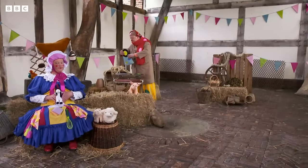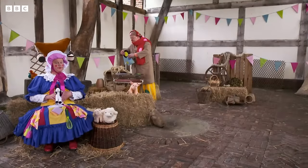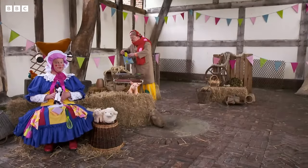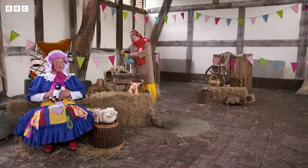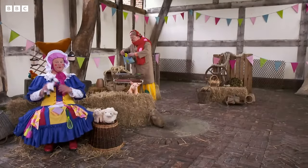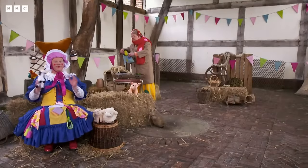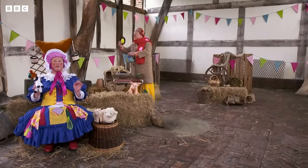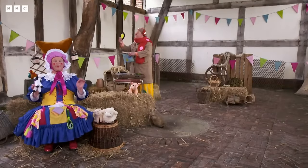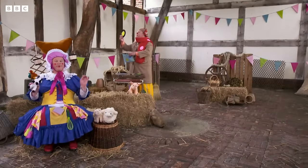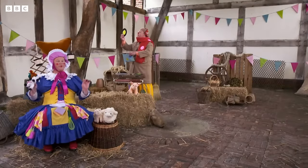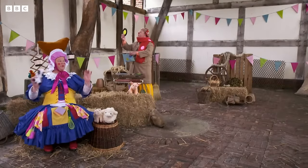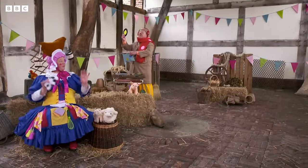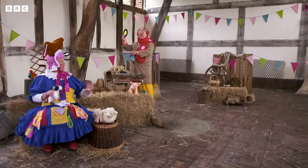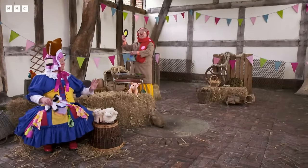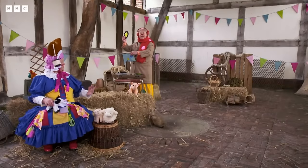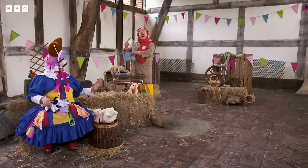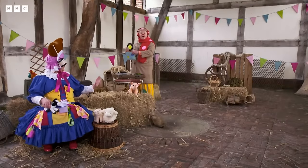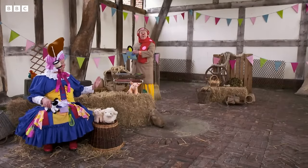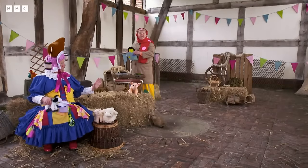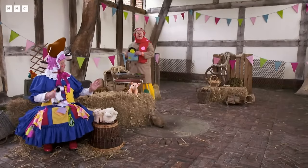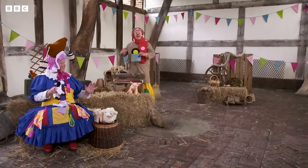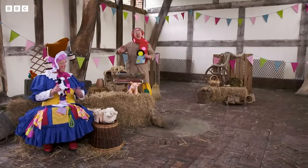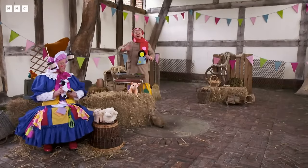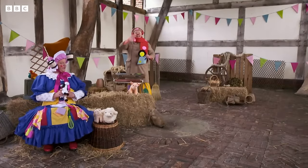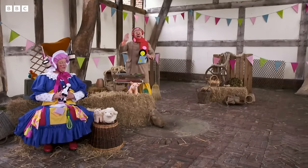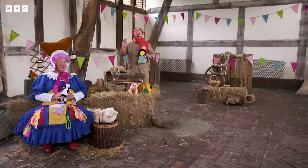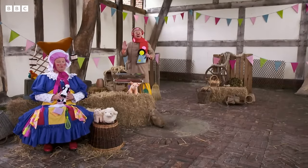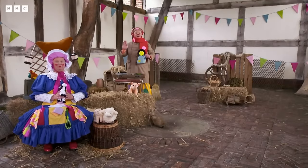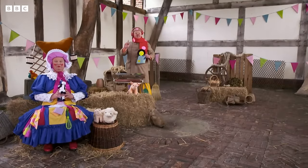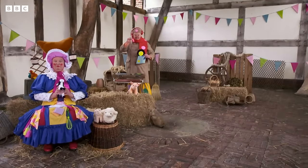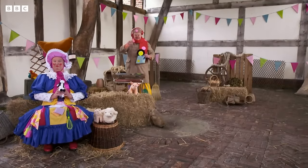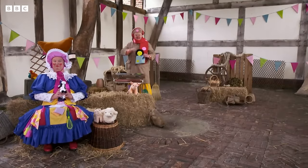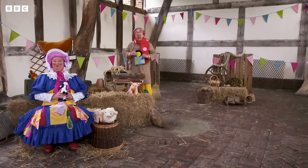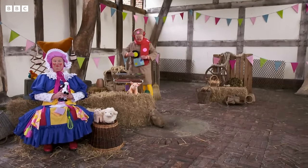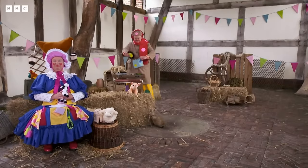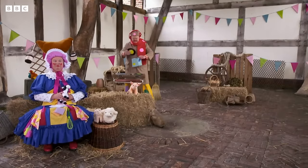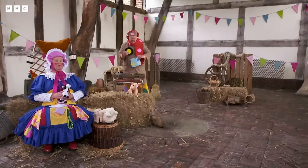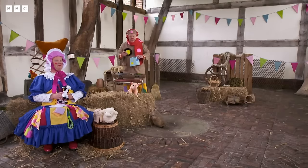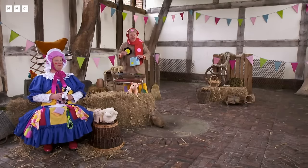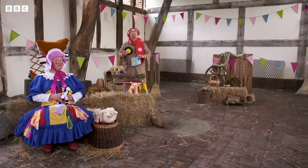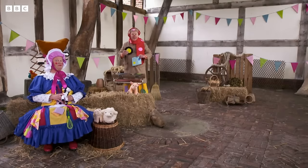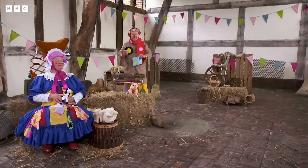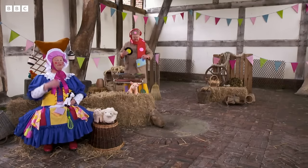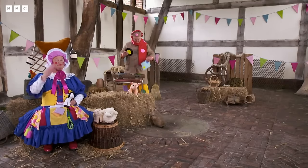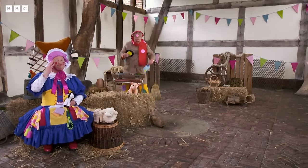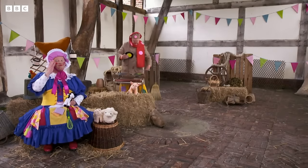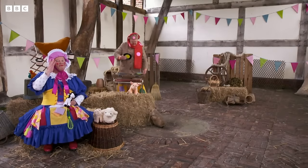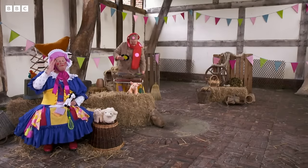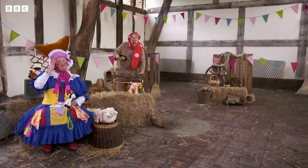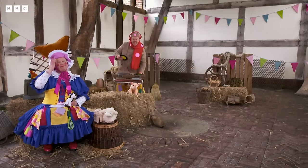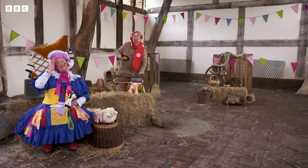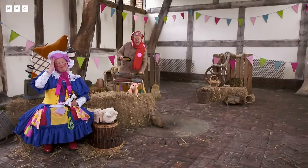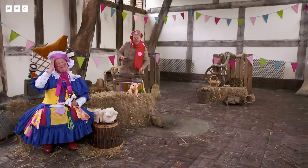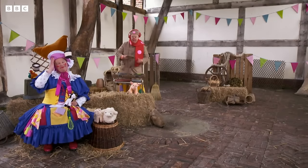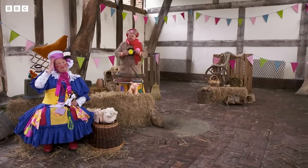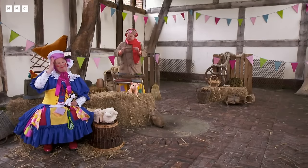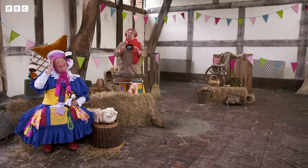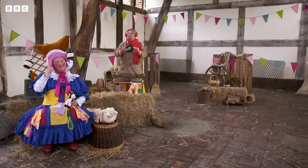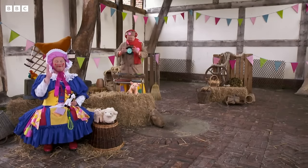Hello, Grandad Tumble. Oh, hello. Are you going to play the music for the dancing animals,